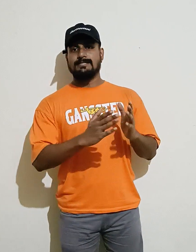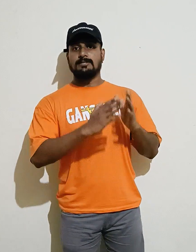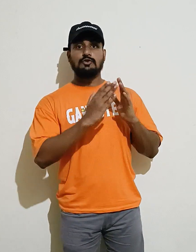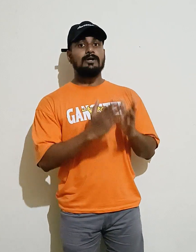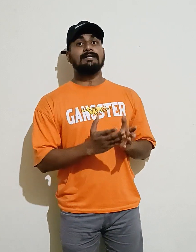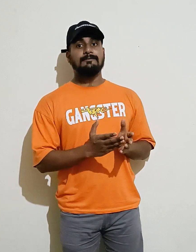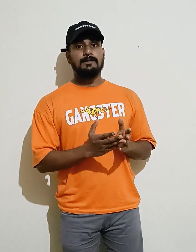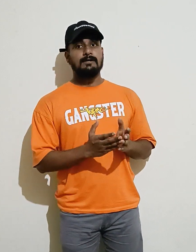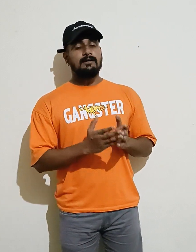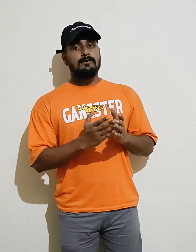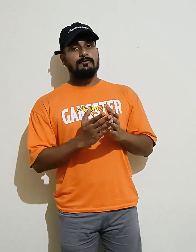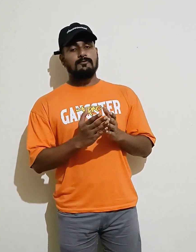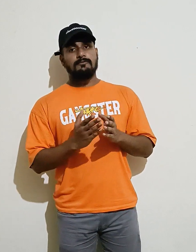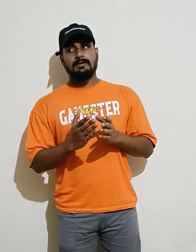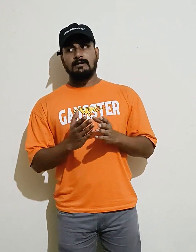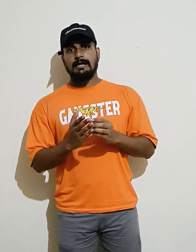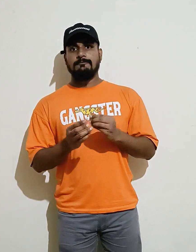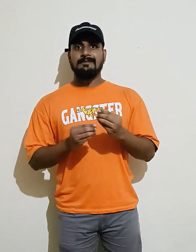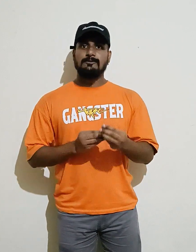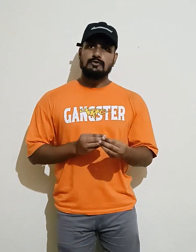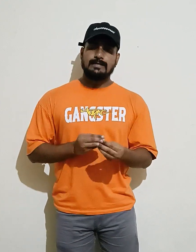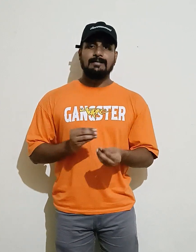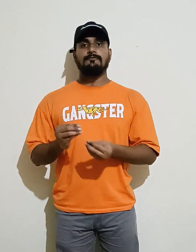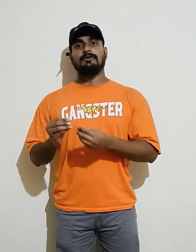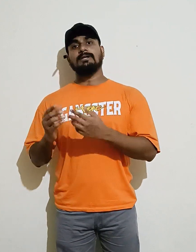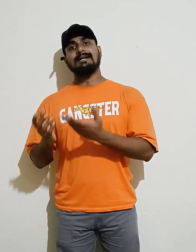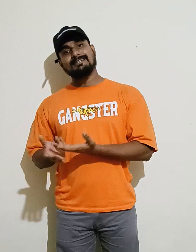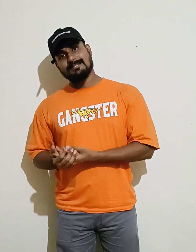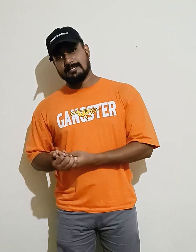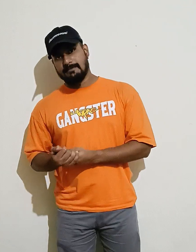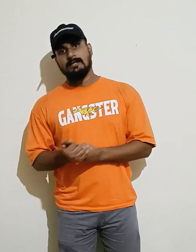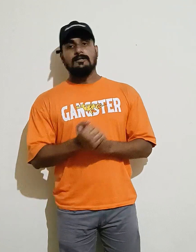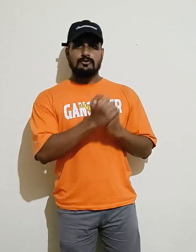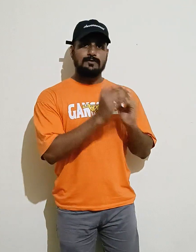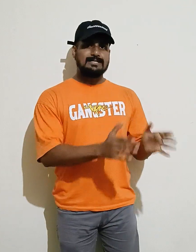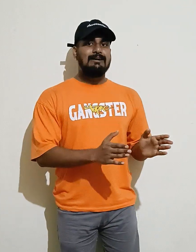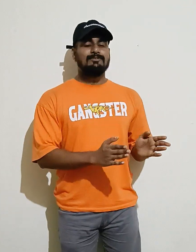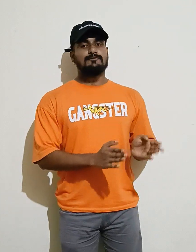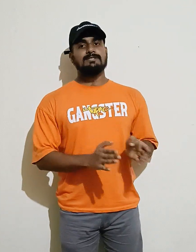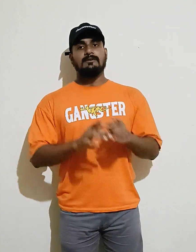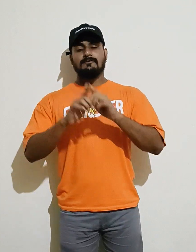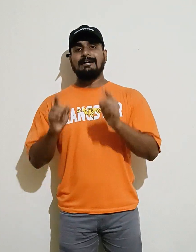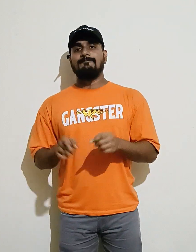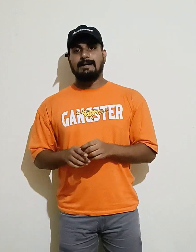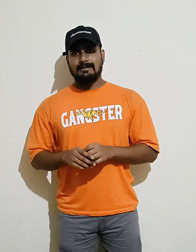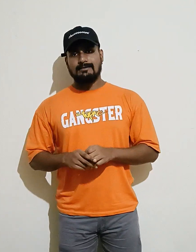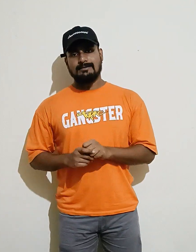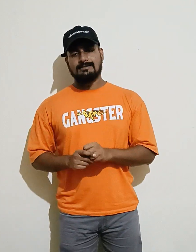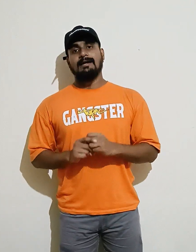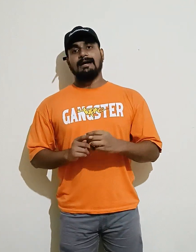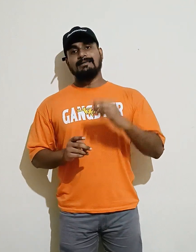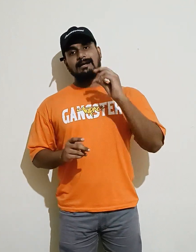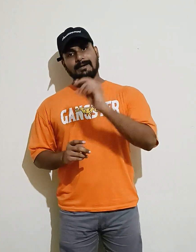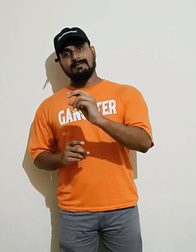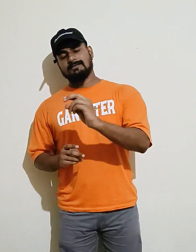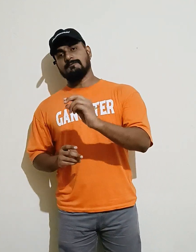is also a keyword, and we use it for the conditional statement. So switch, after switch we have parenthesis, and that parenthesis